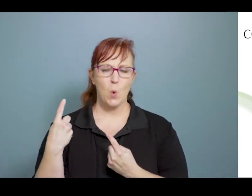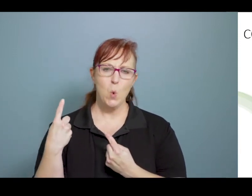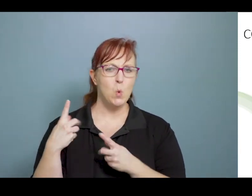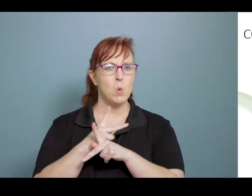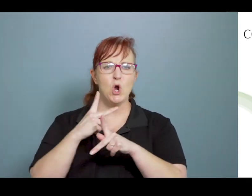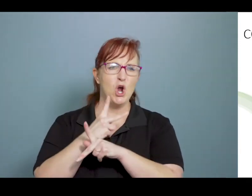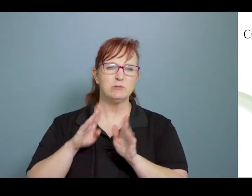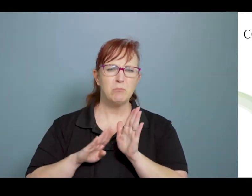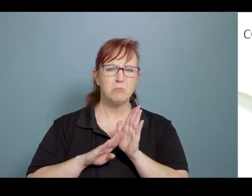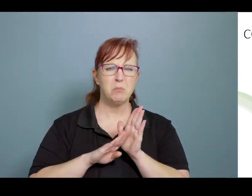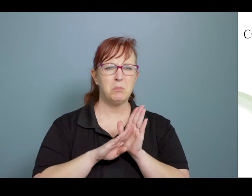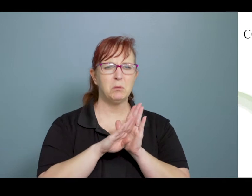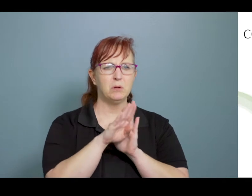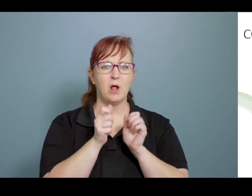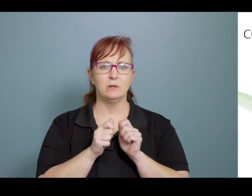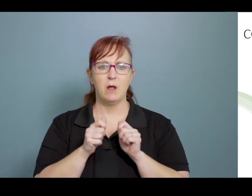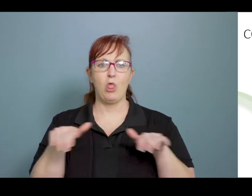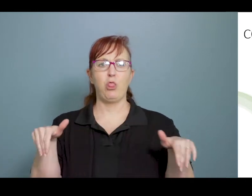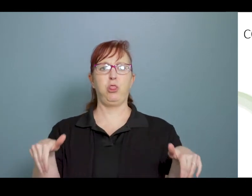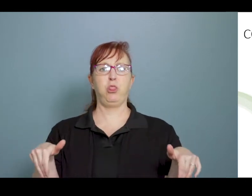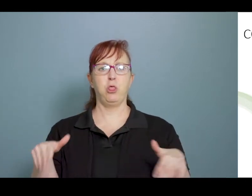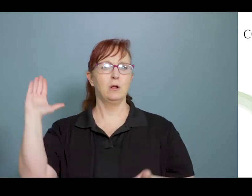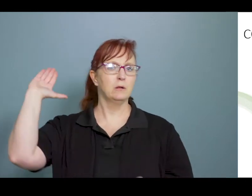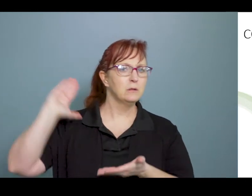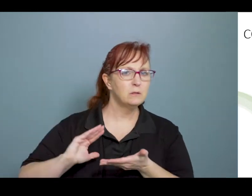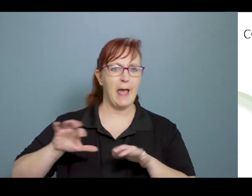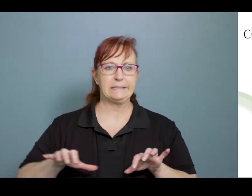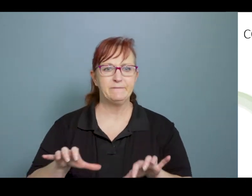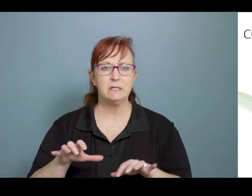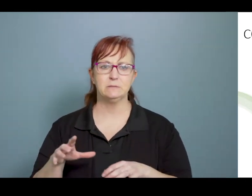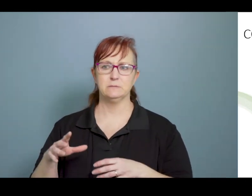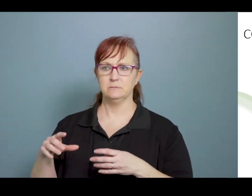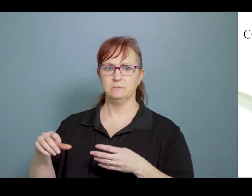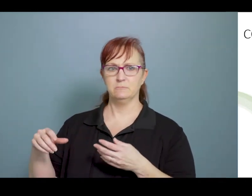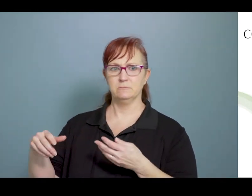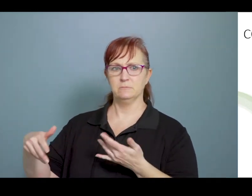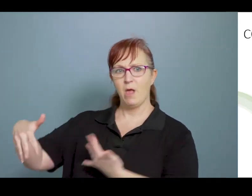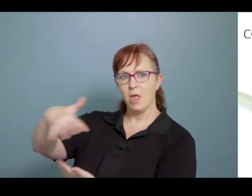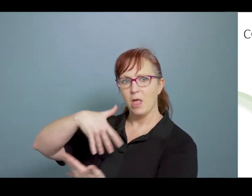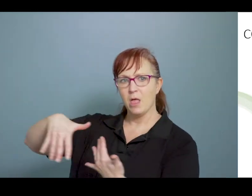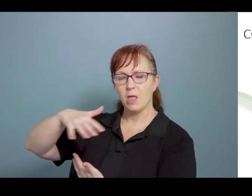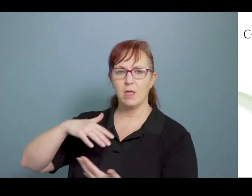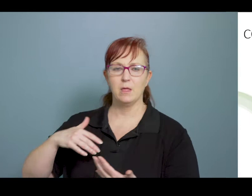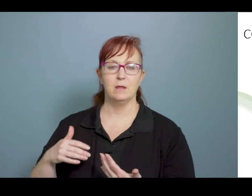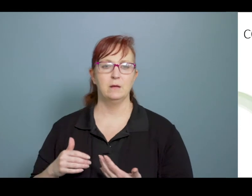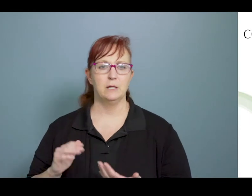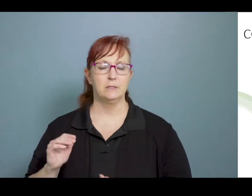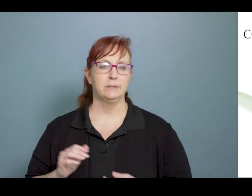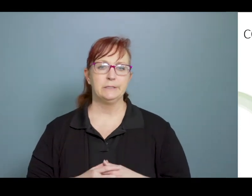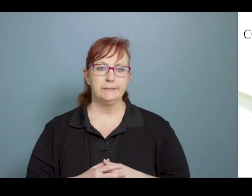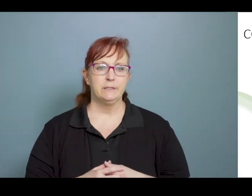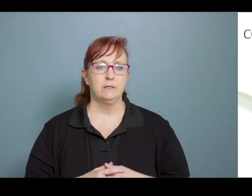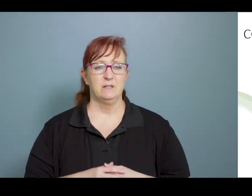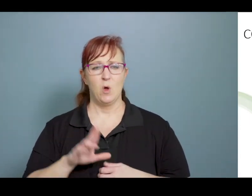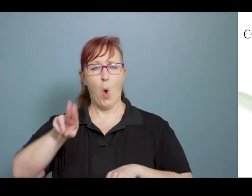accelerated by the loss of activities and social relationships. What we know is that a lot of